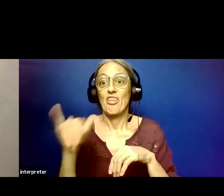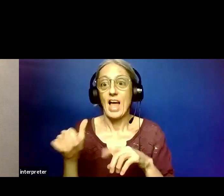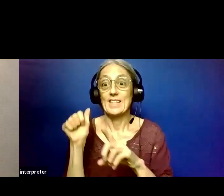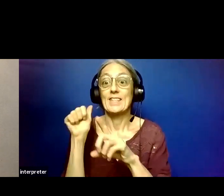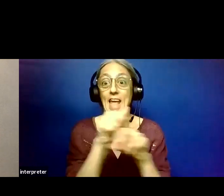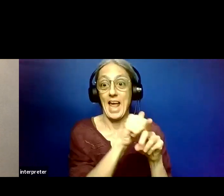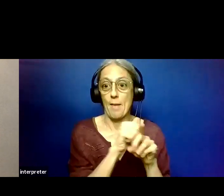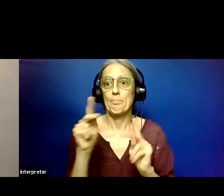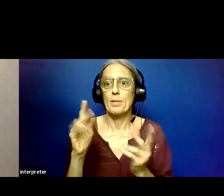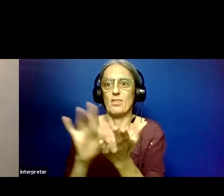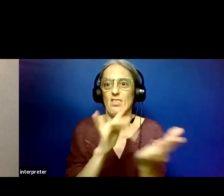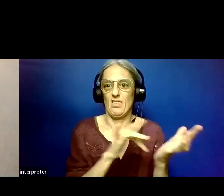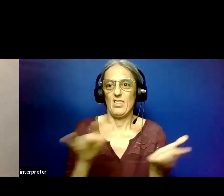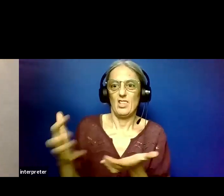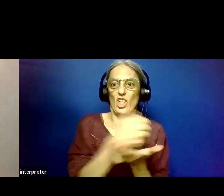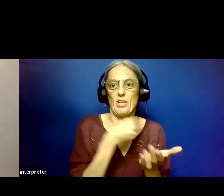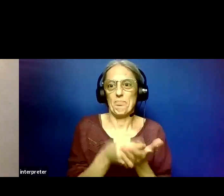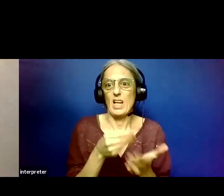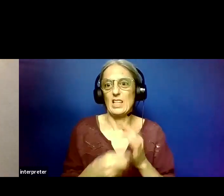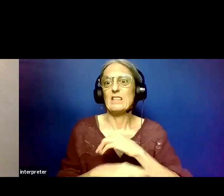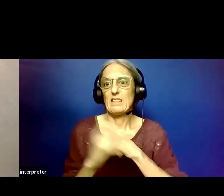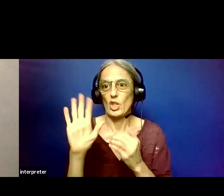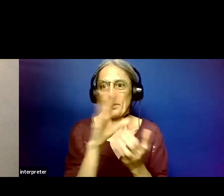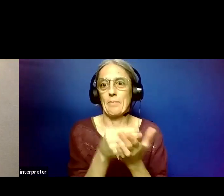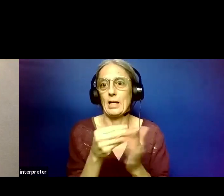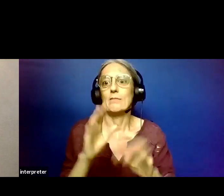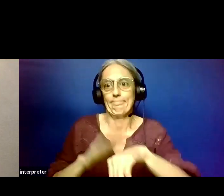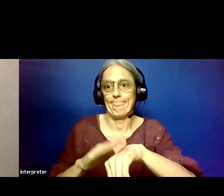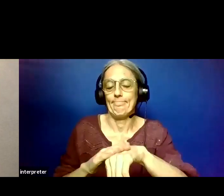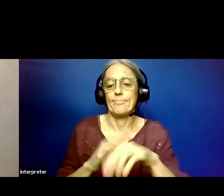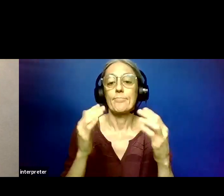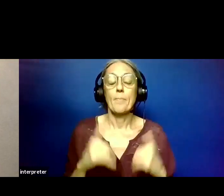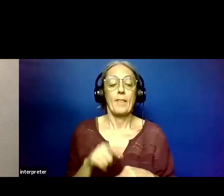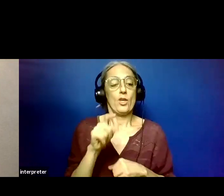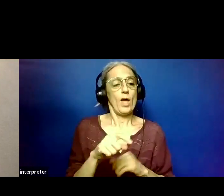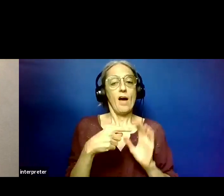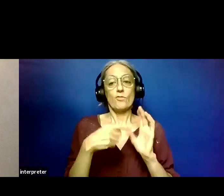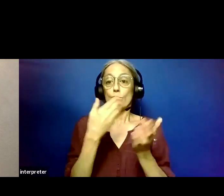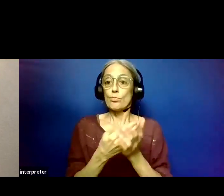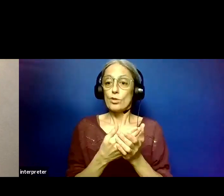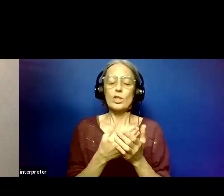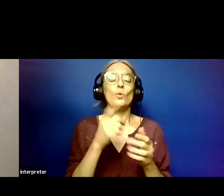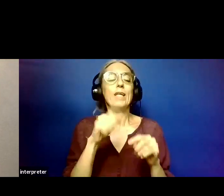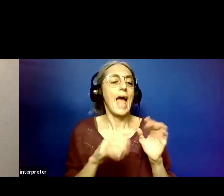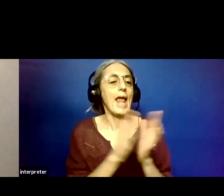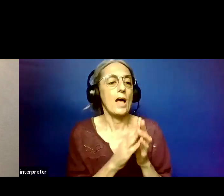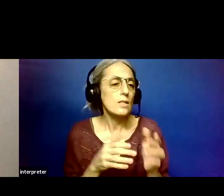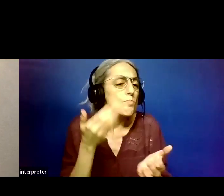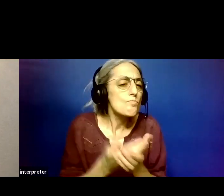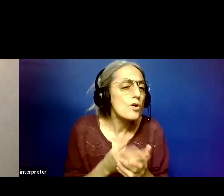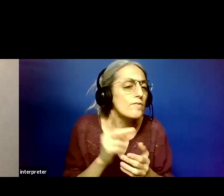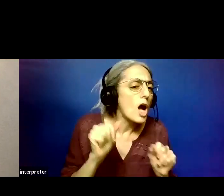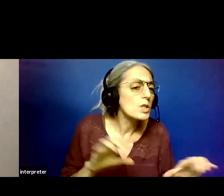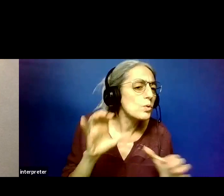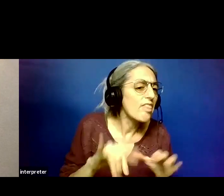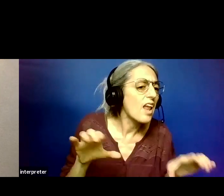So you can't ask the dog again to demonstrate its ability to perform a task. Some people will say their dog is registered